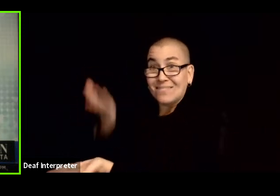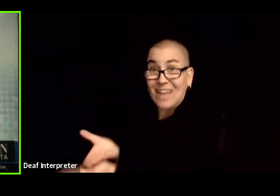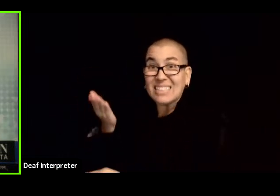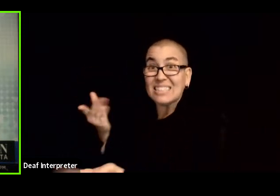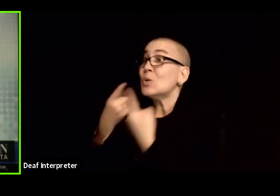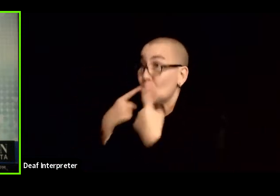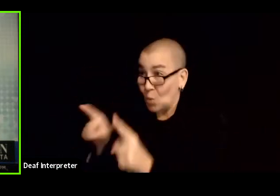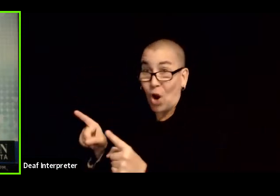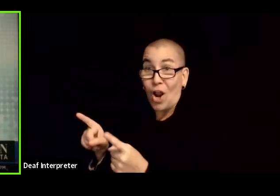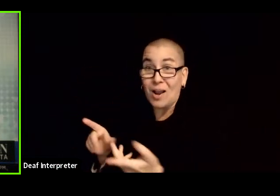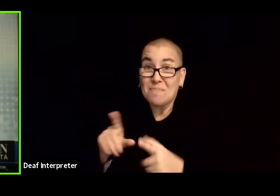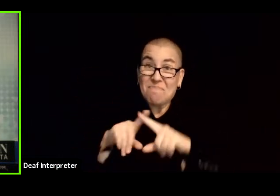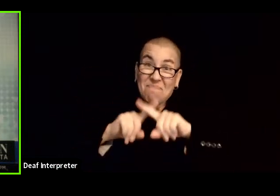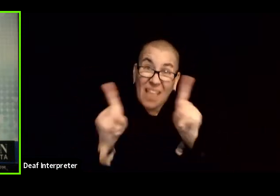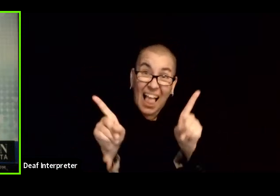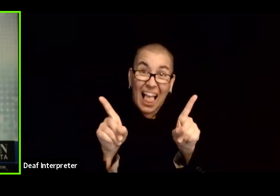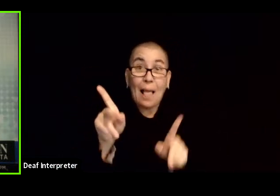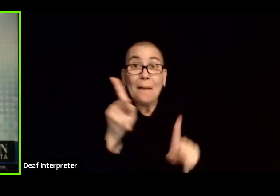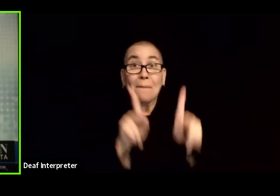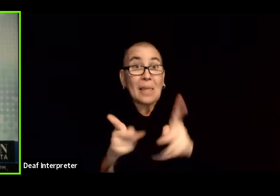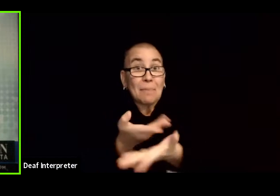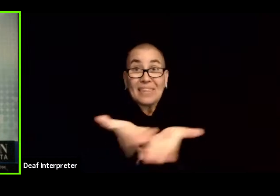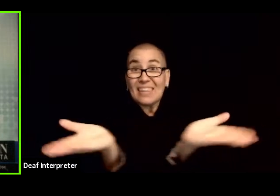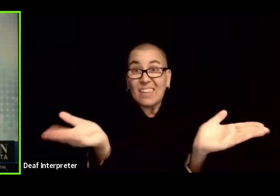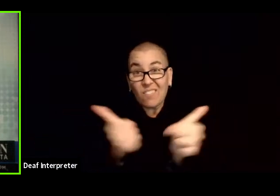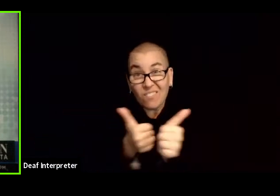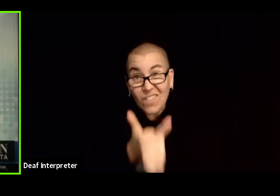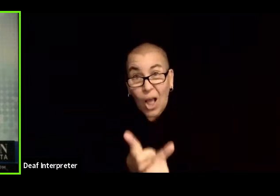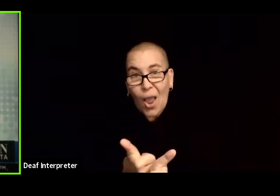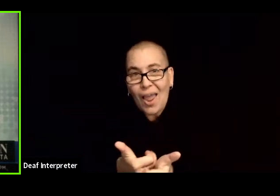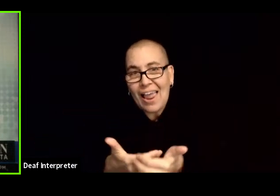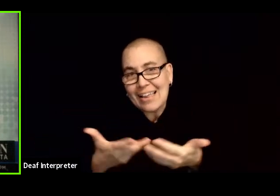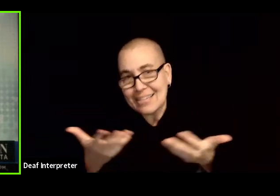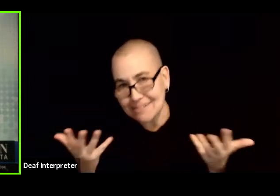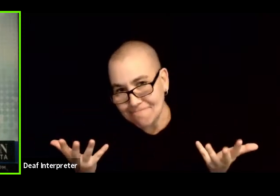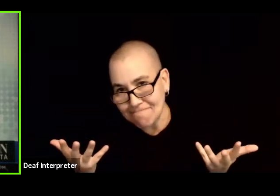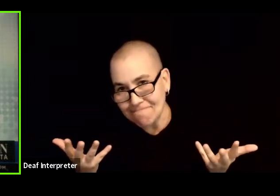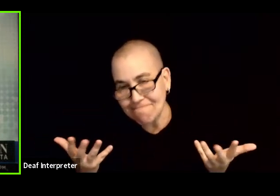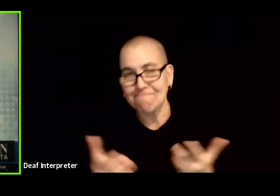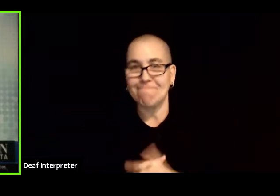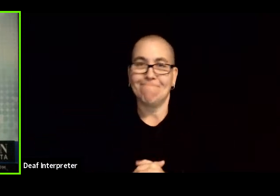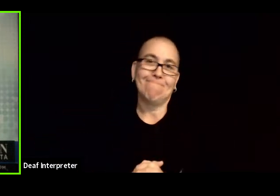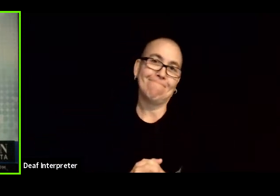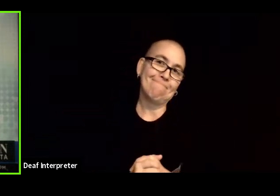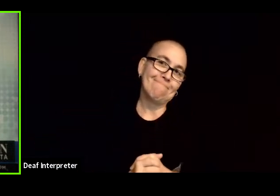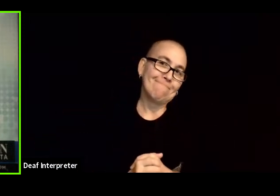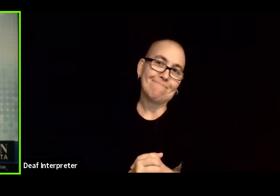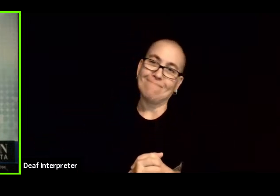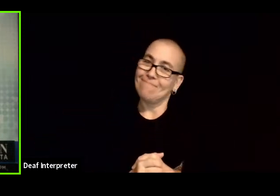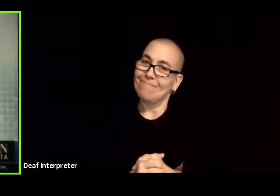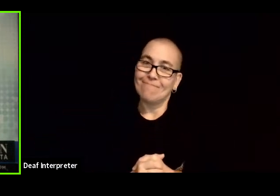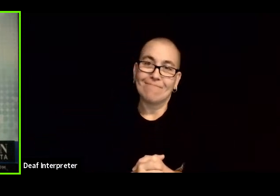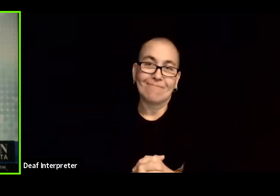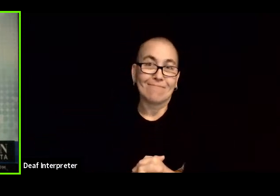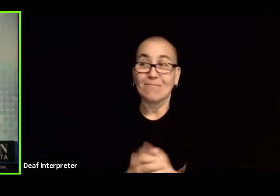social distancing and mask wearing and capacity limit guidances that are already